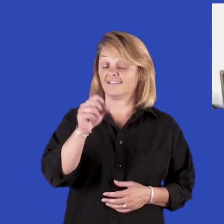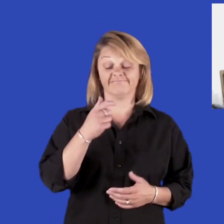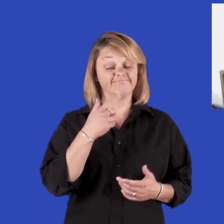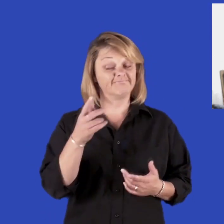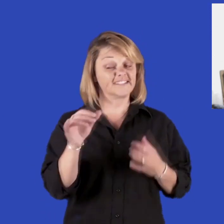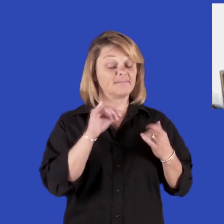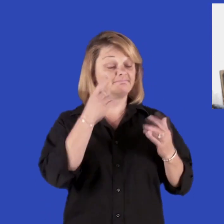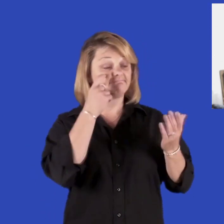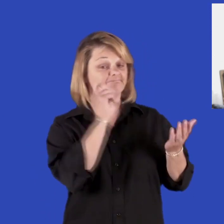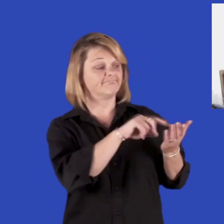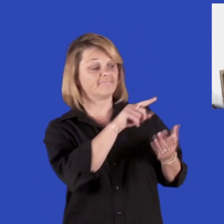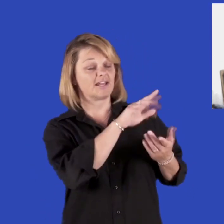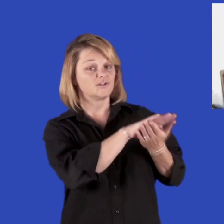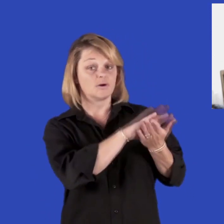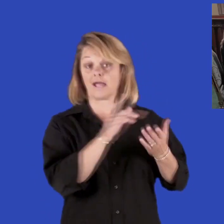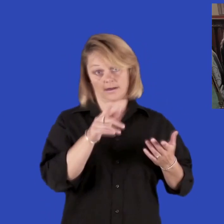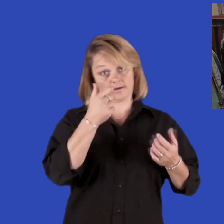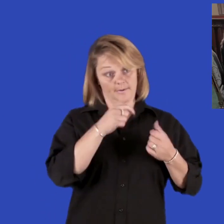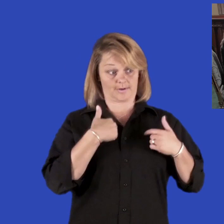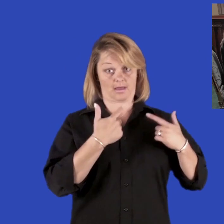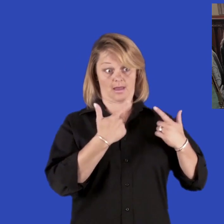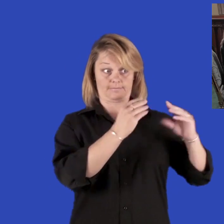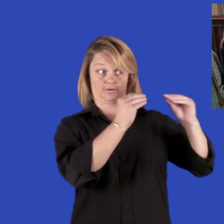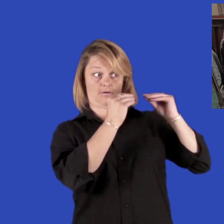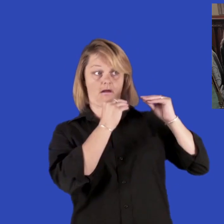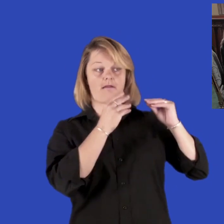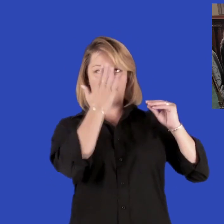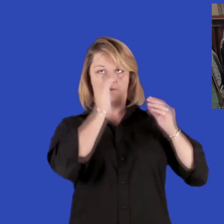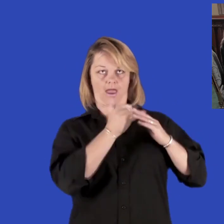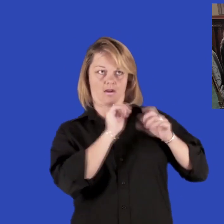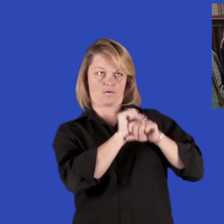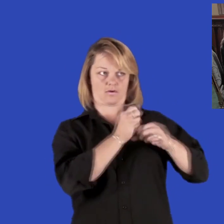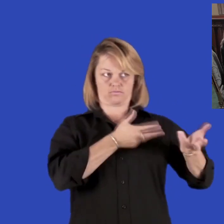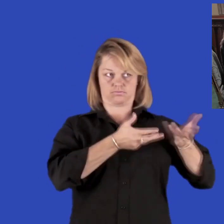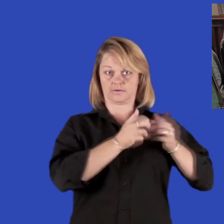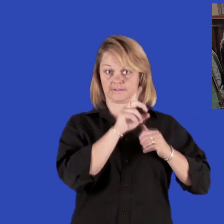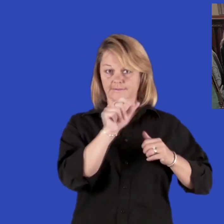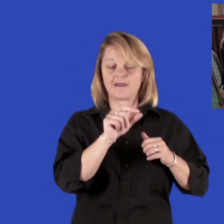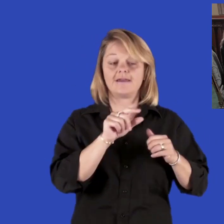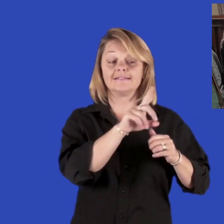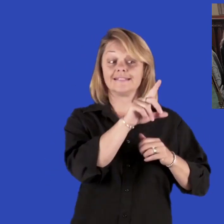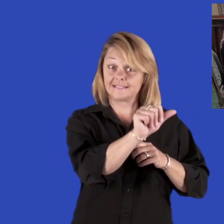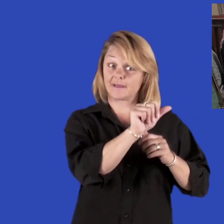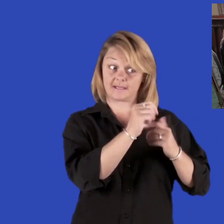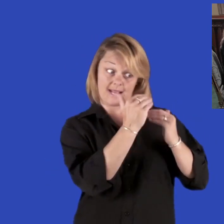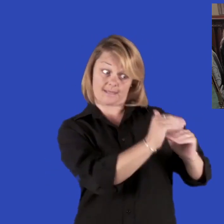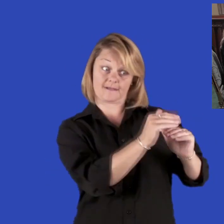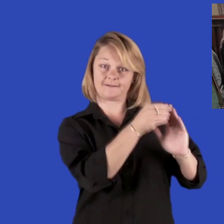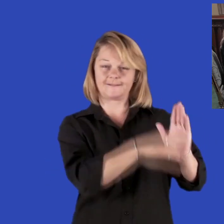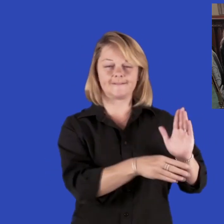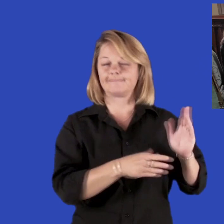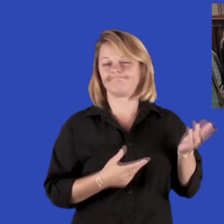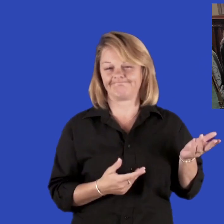significant accomplishments come out of that student. So those would be the messages I would give. Yeah, but I find that also in my school, I've been